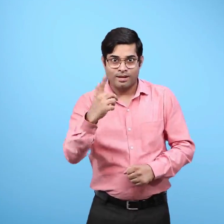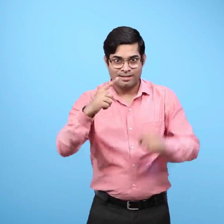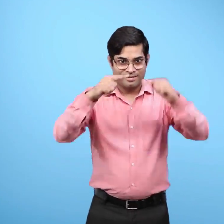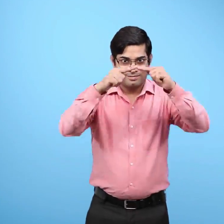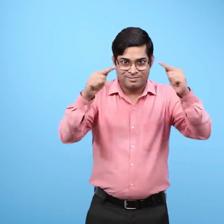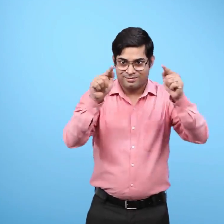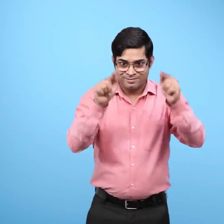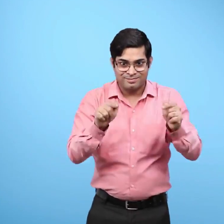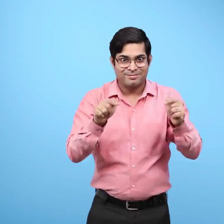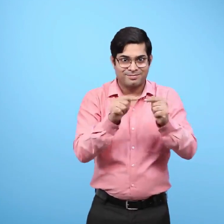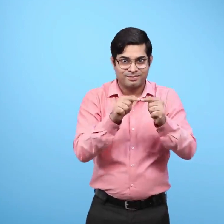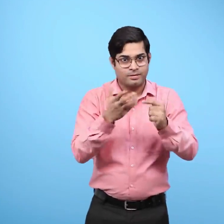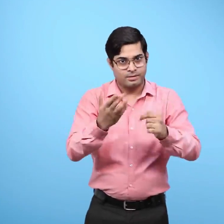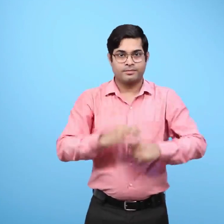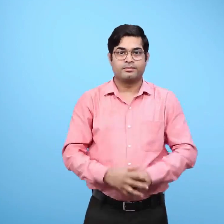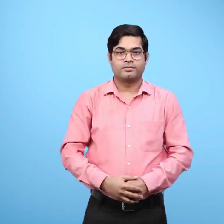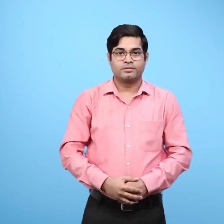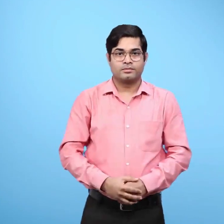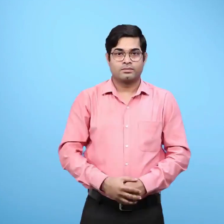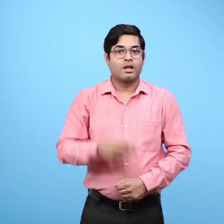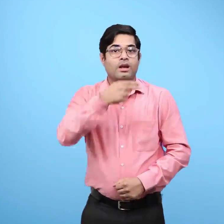4-sided shape or a quadrilateral.